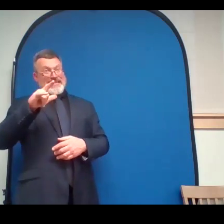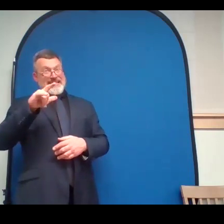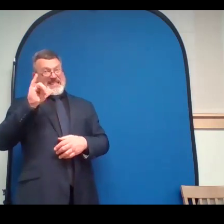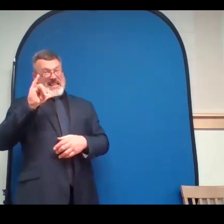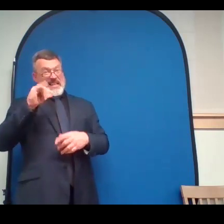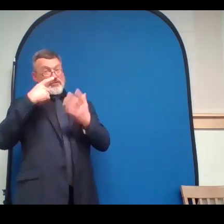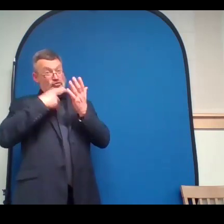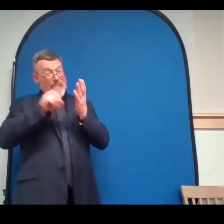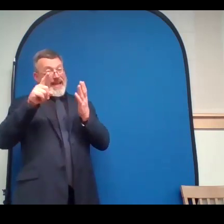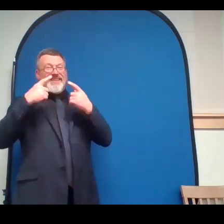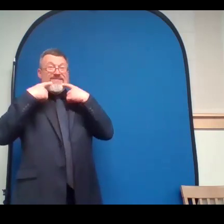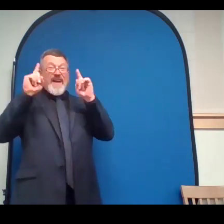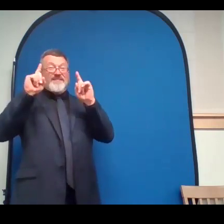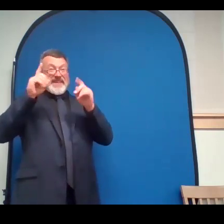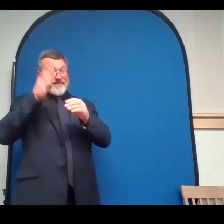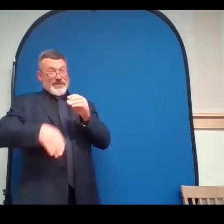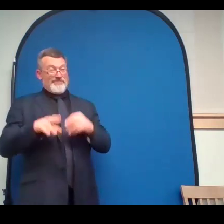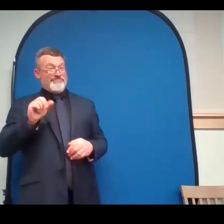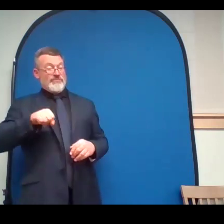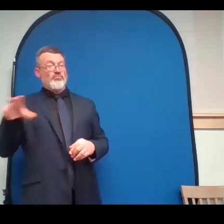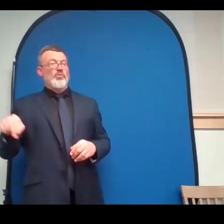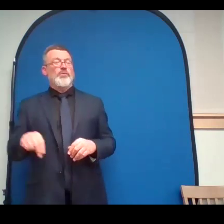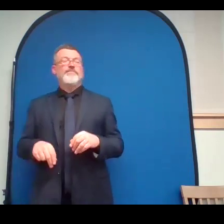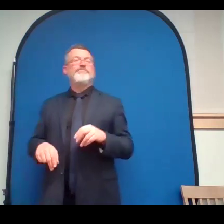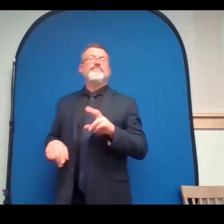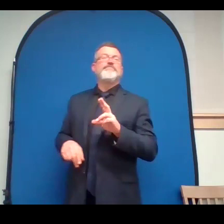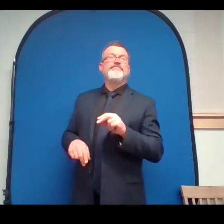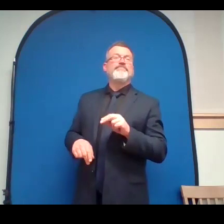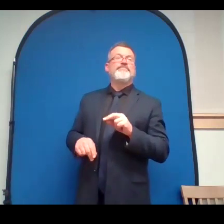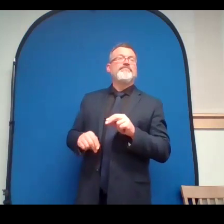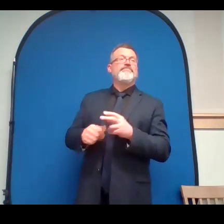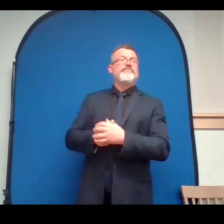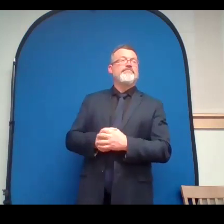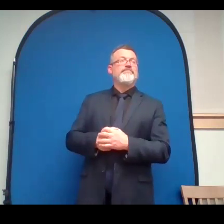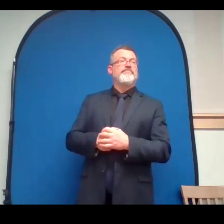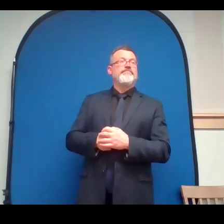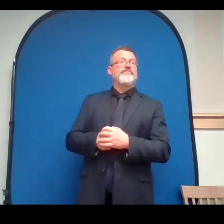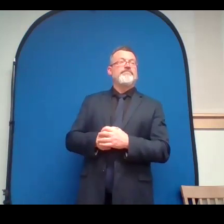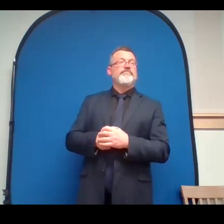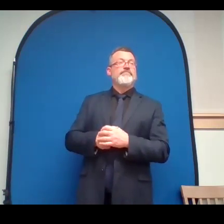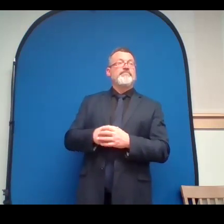It's on their definition of the check well-being. My understanding is they responded out,